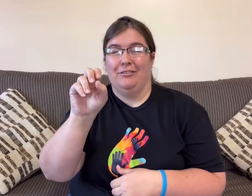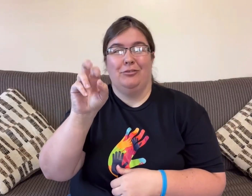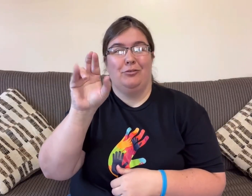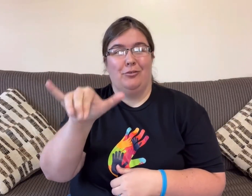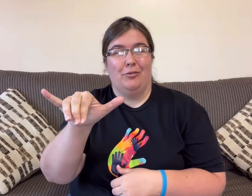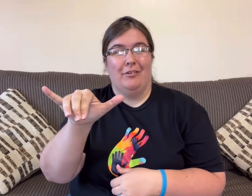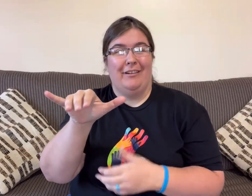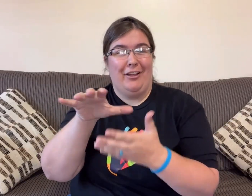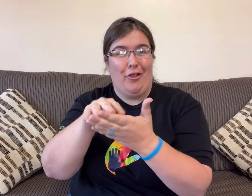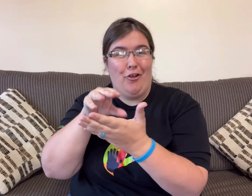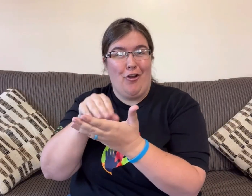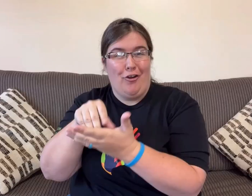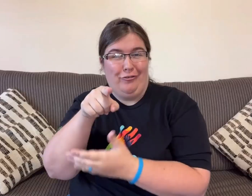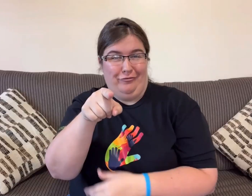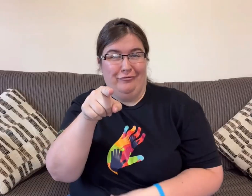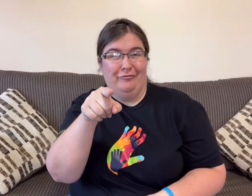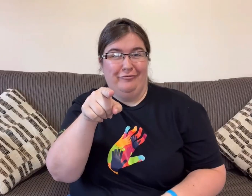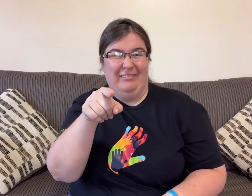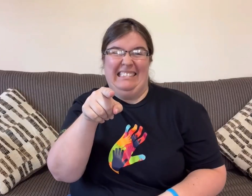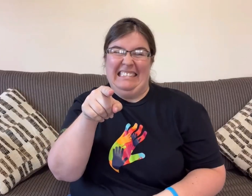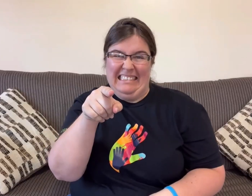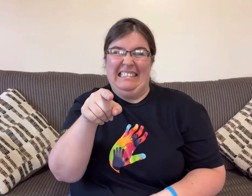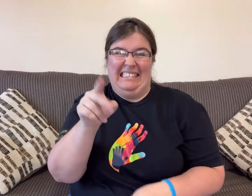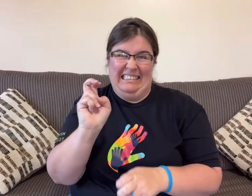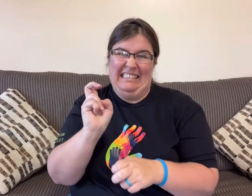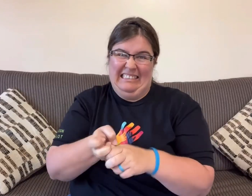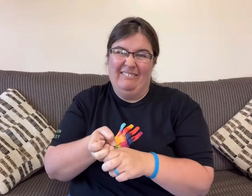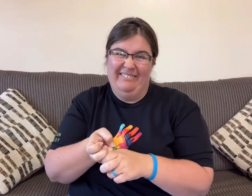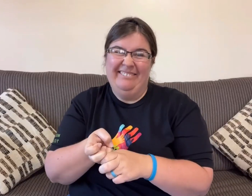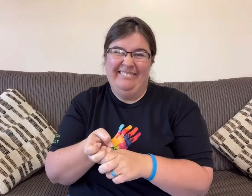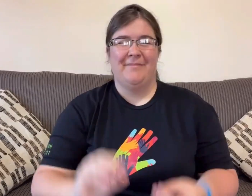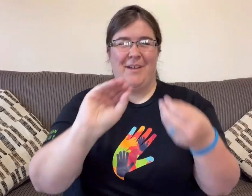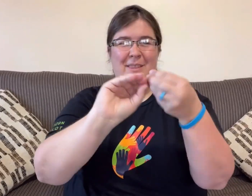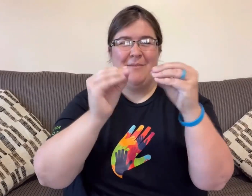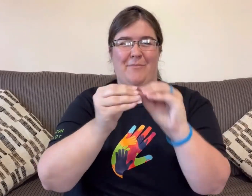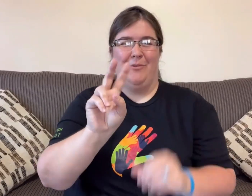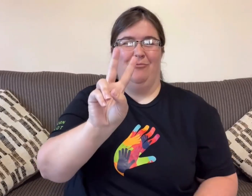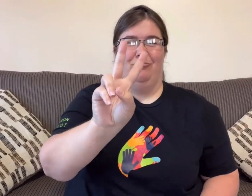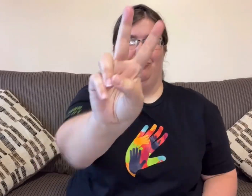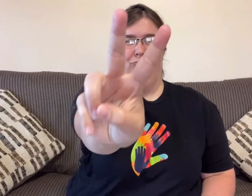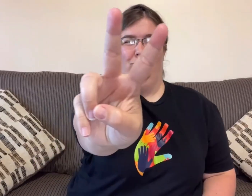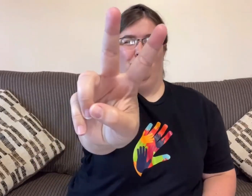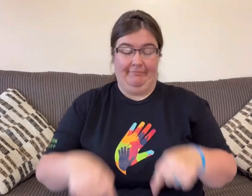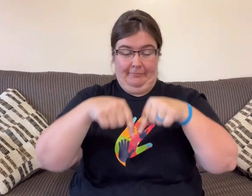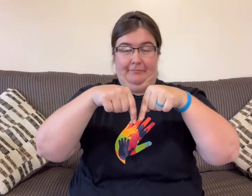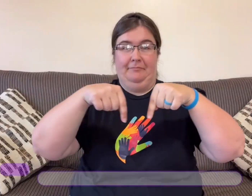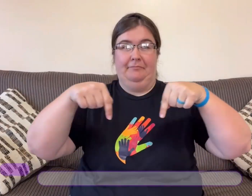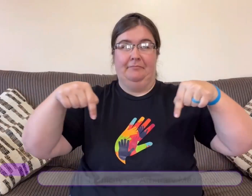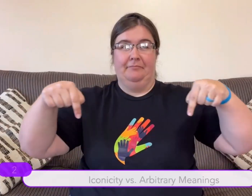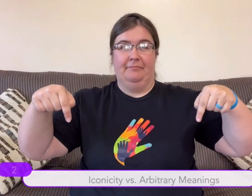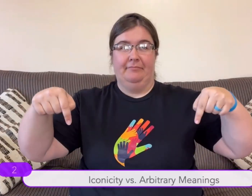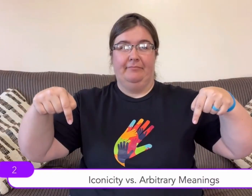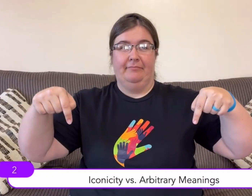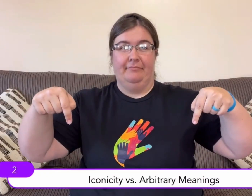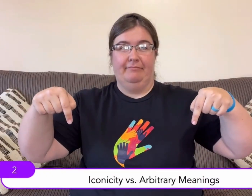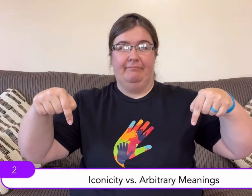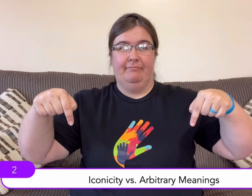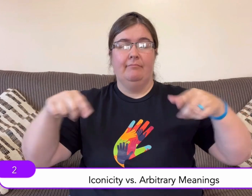through sound, ASL may be a little tough for you. Number two, iconicity versus arbitrary